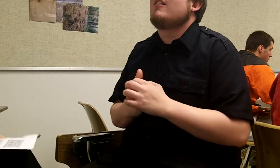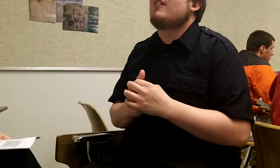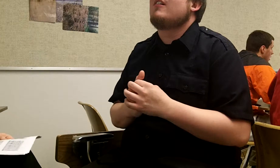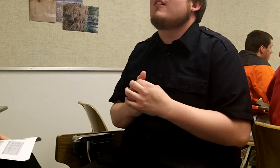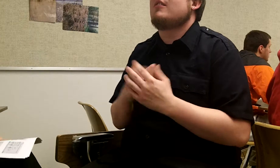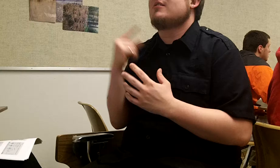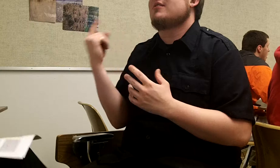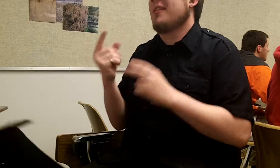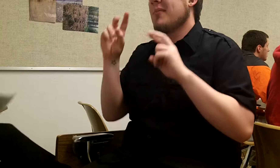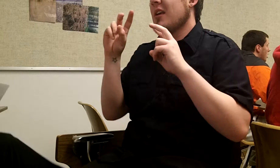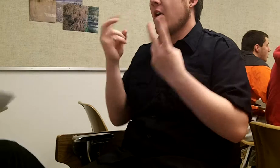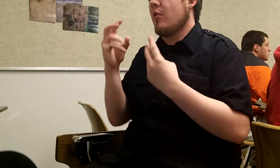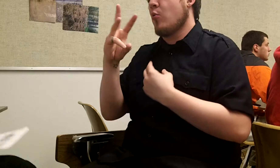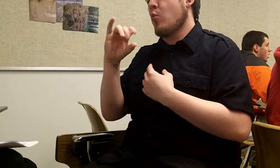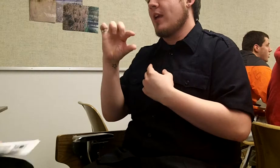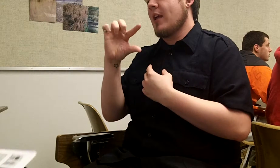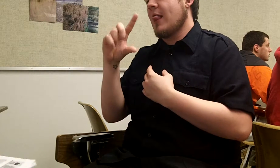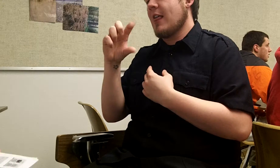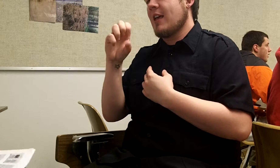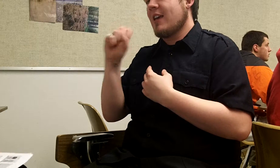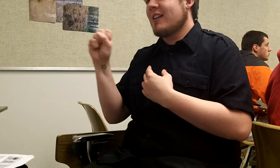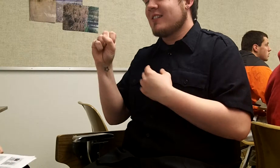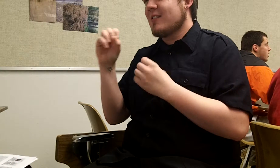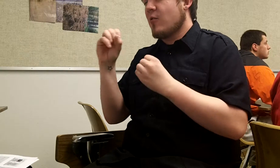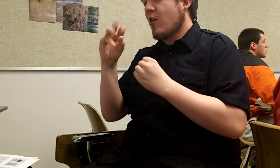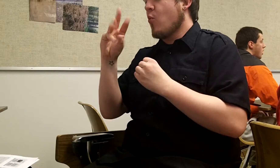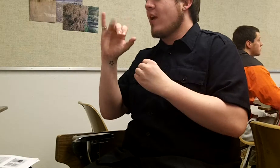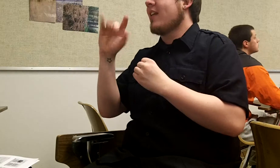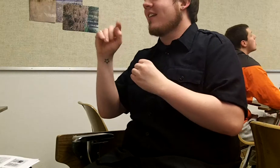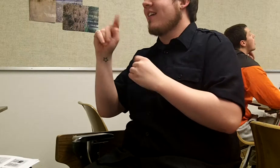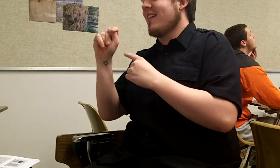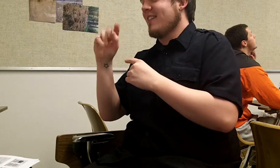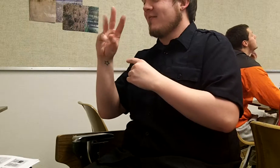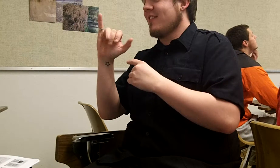something called the wingless or Wnt. This is Wnt pathway.